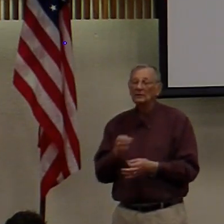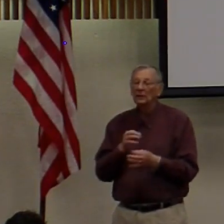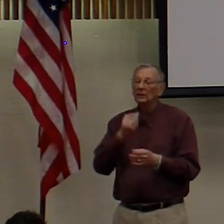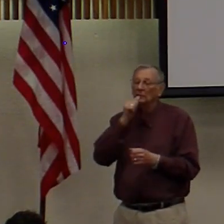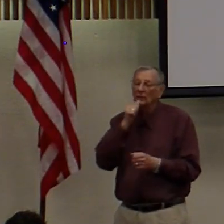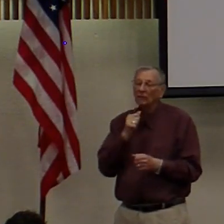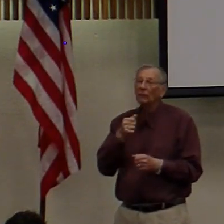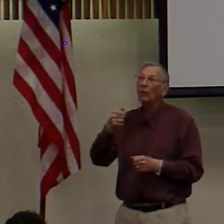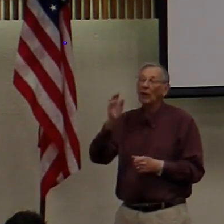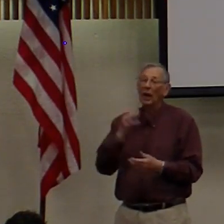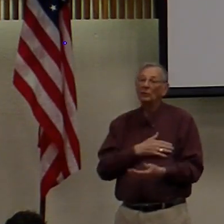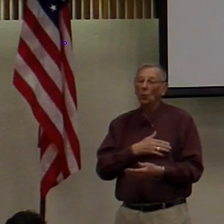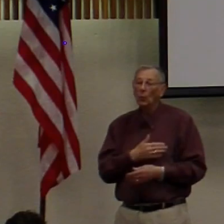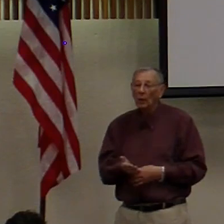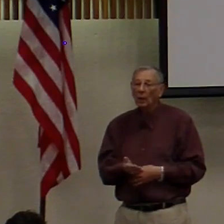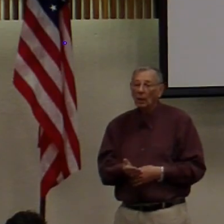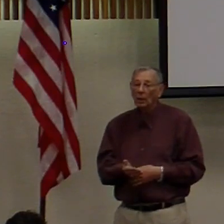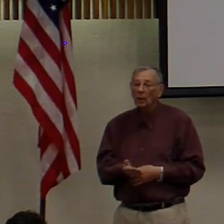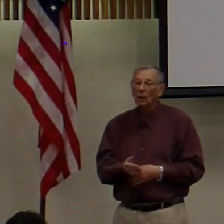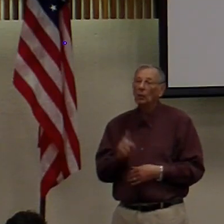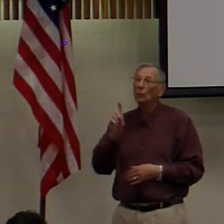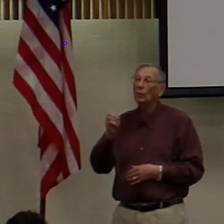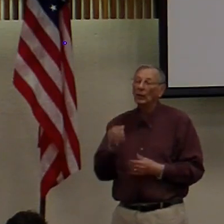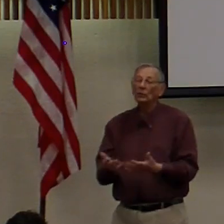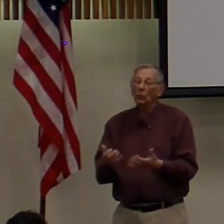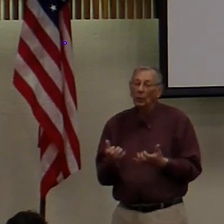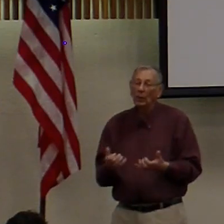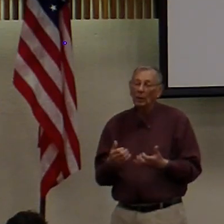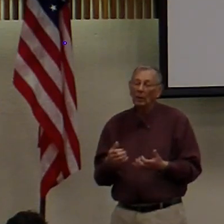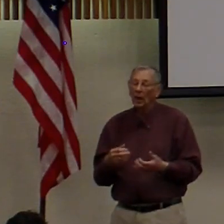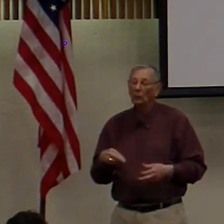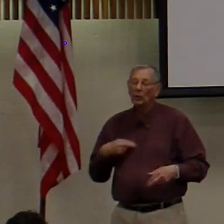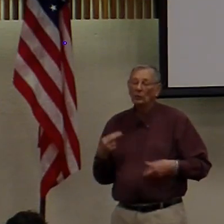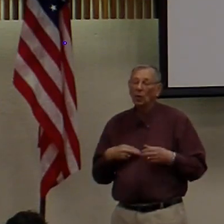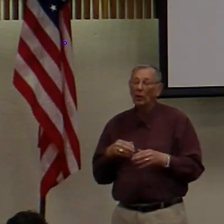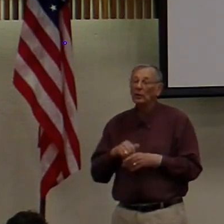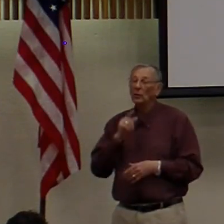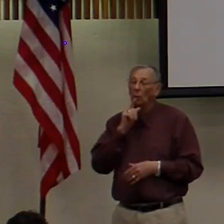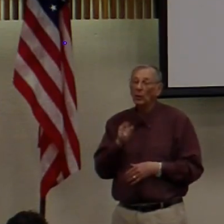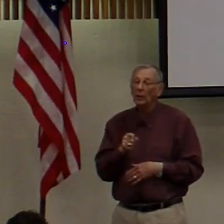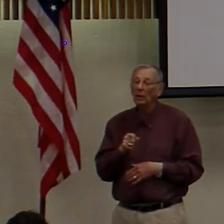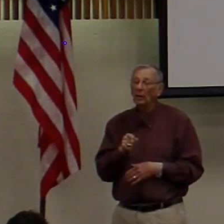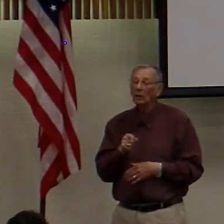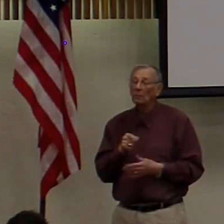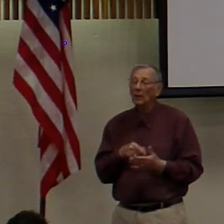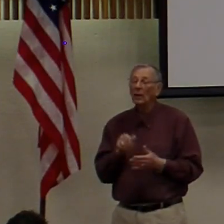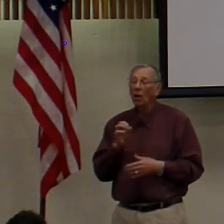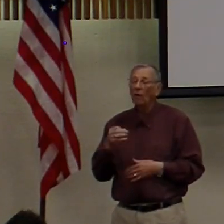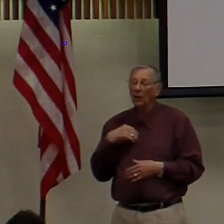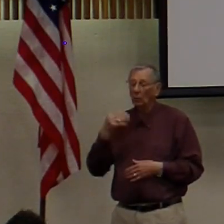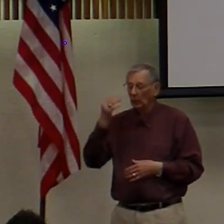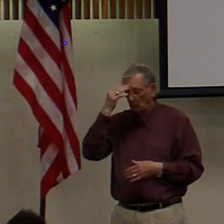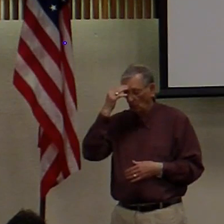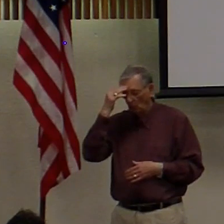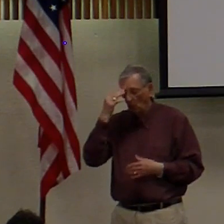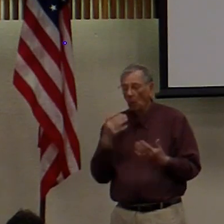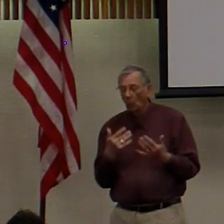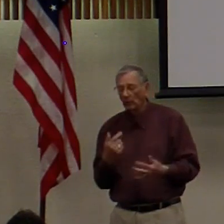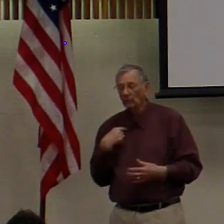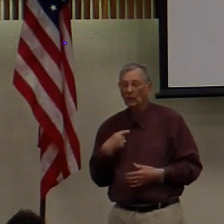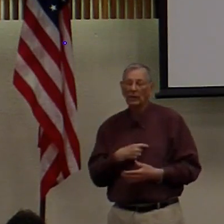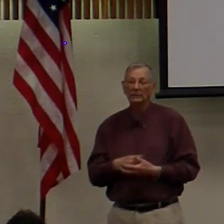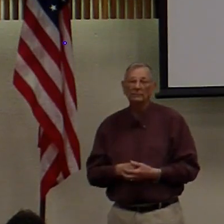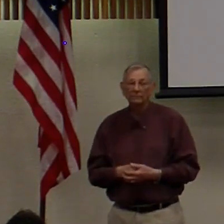for the will of God, keep doing His will, and rejoice in the real payoff that we know awaits